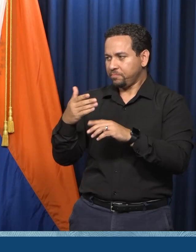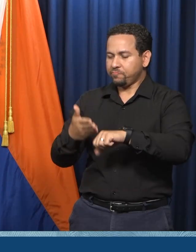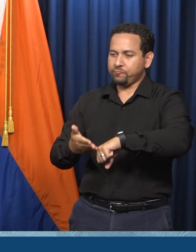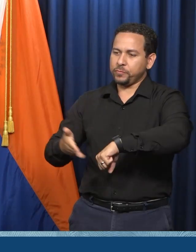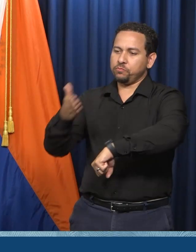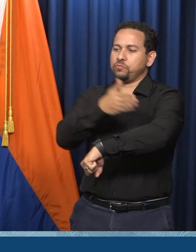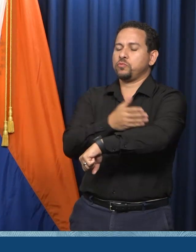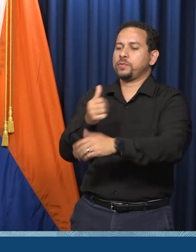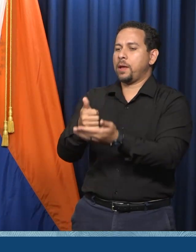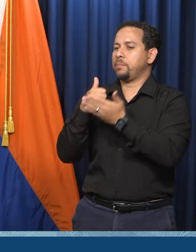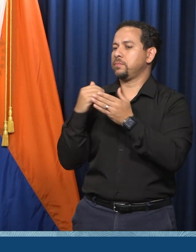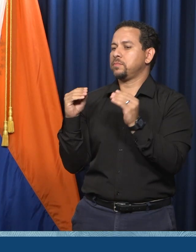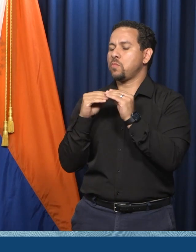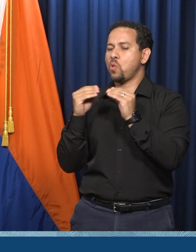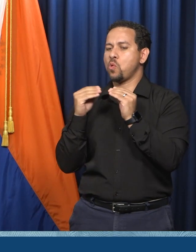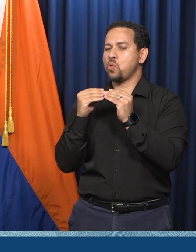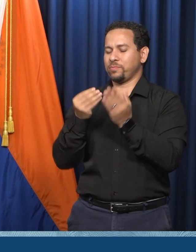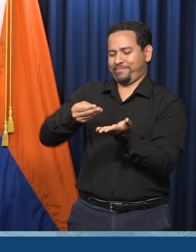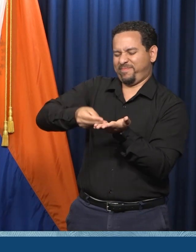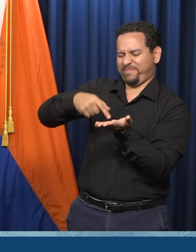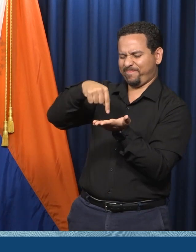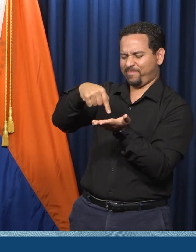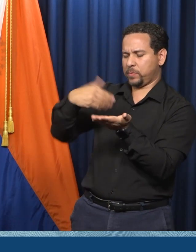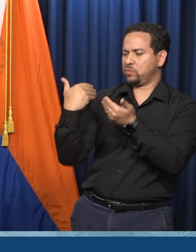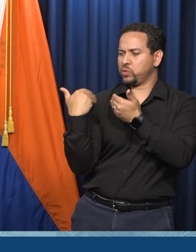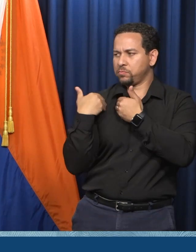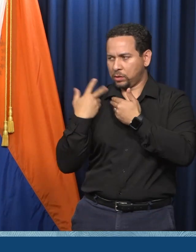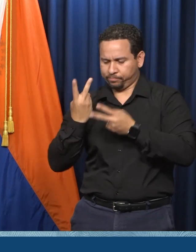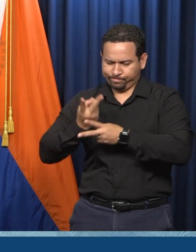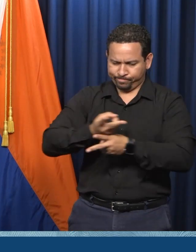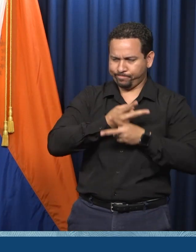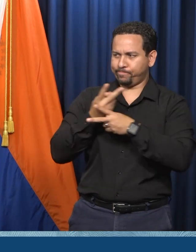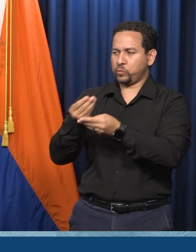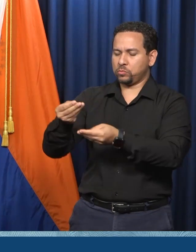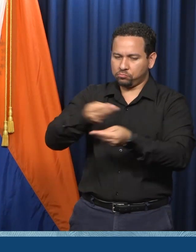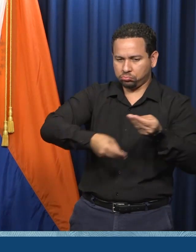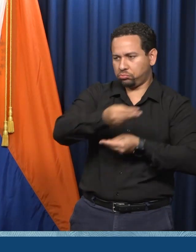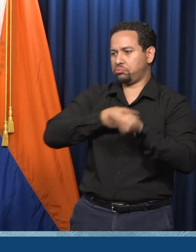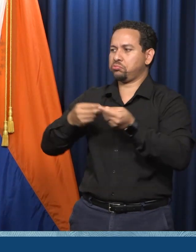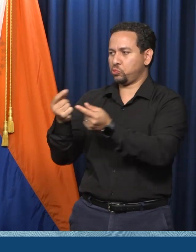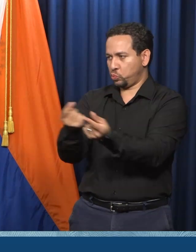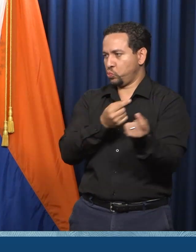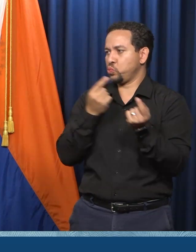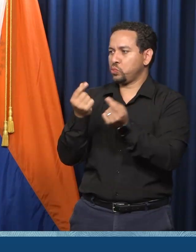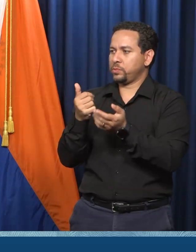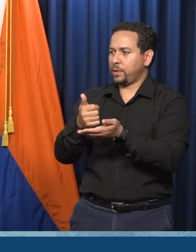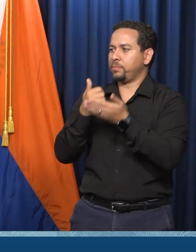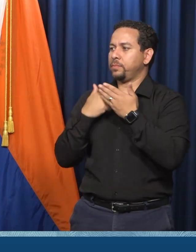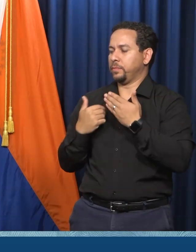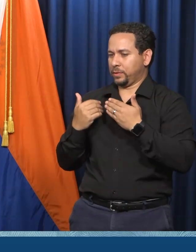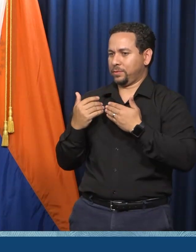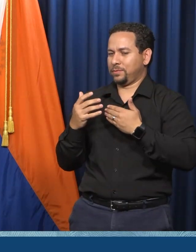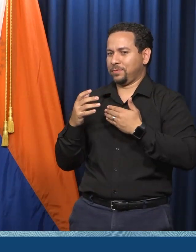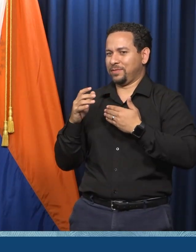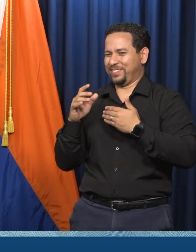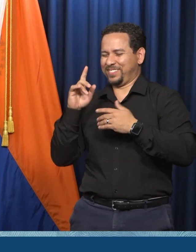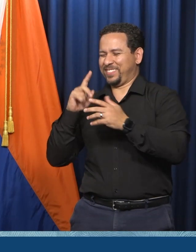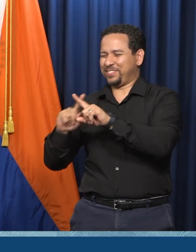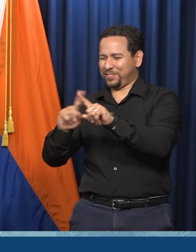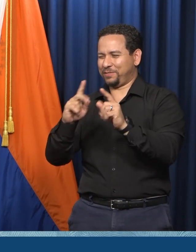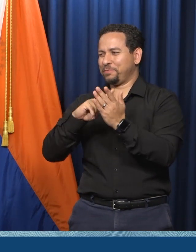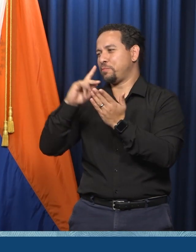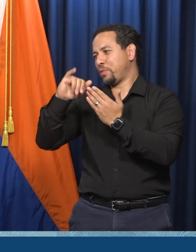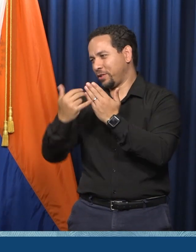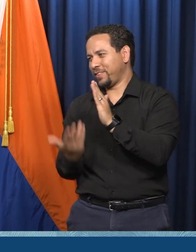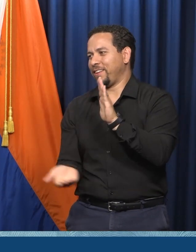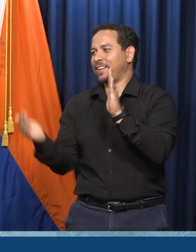fiscally responsible, and being able to get that rating, which will improve us as we move forward with additional projects and the